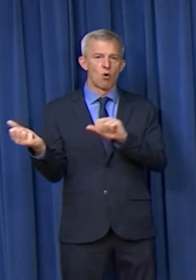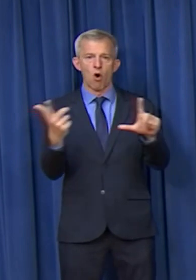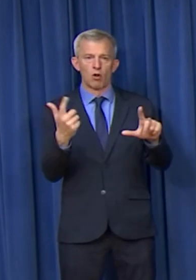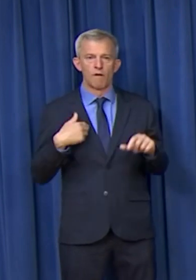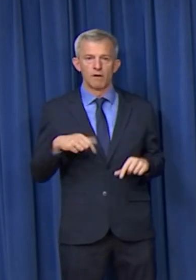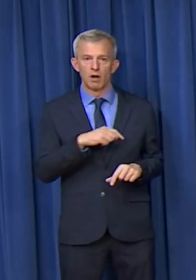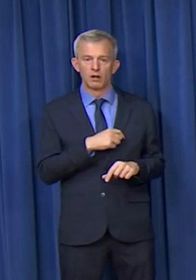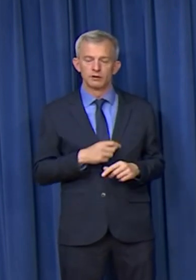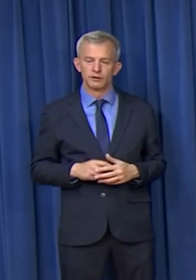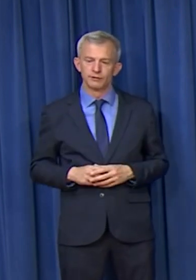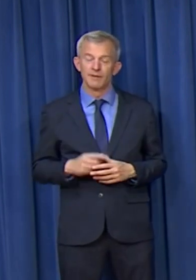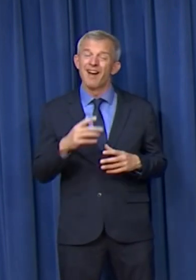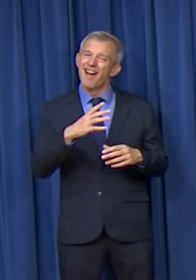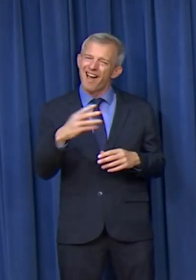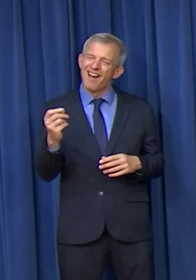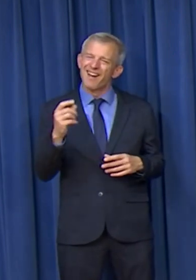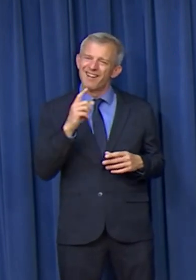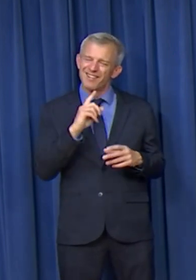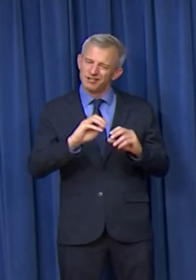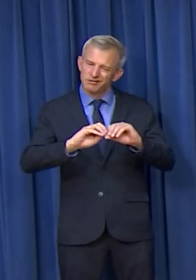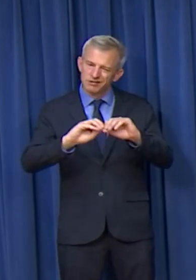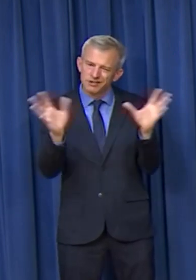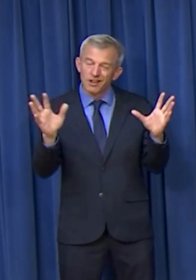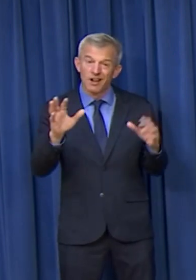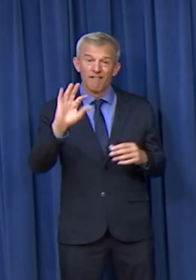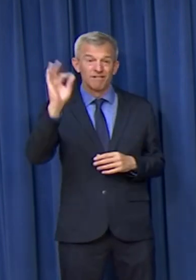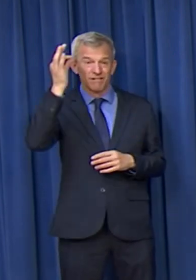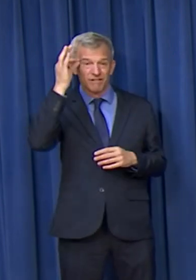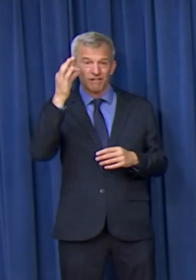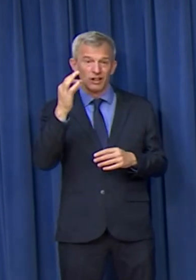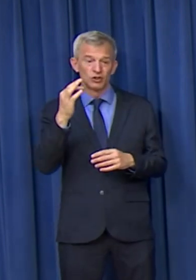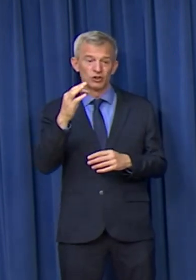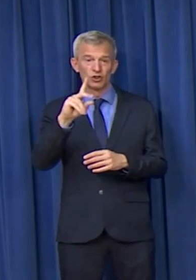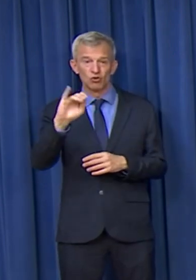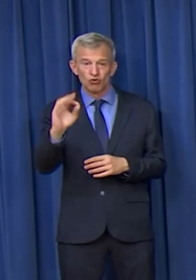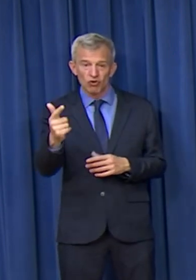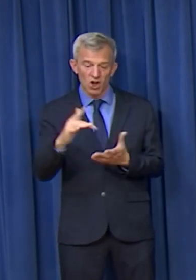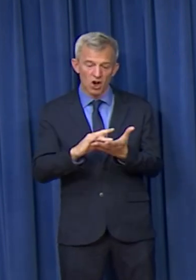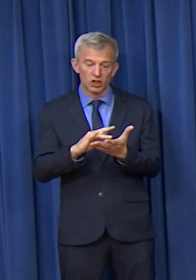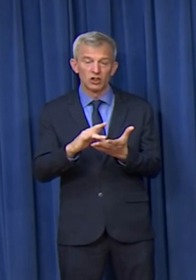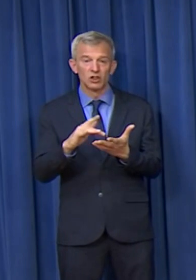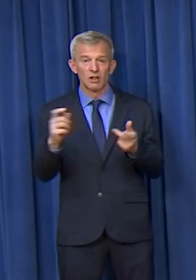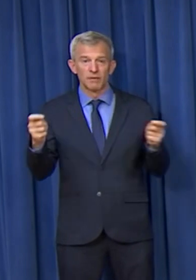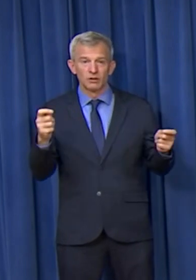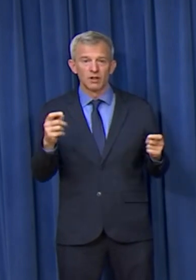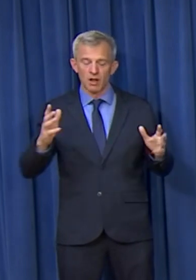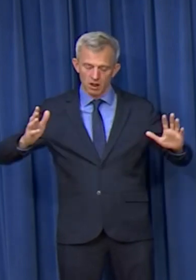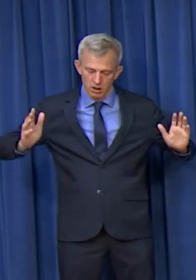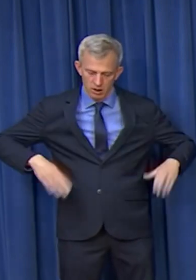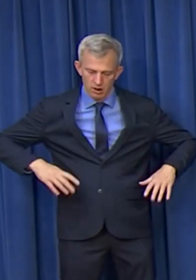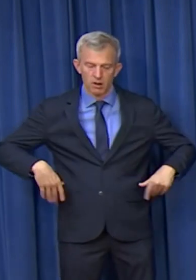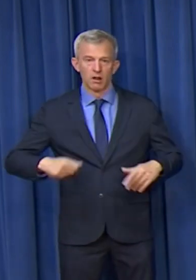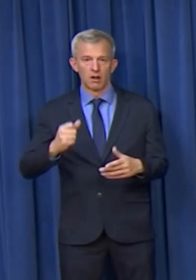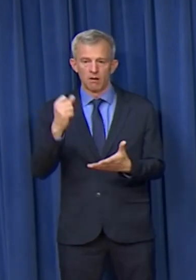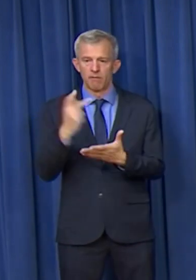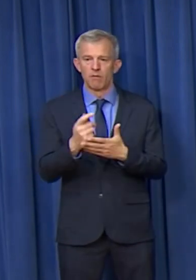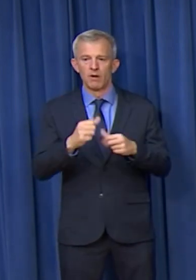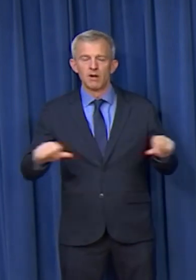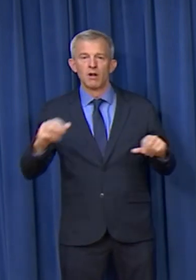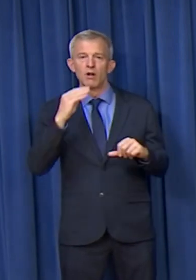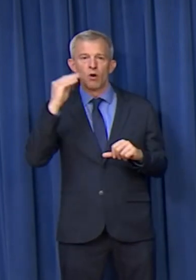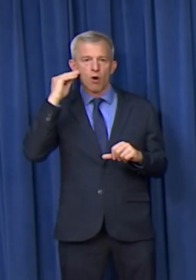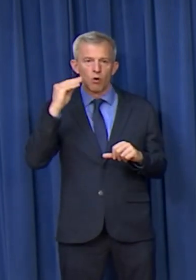clear. The FDA has not approved any home test kit. The FDA has